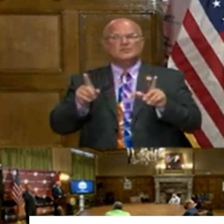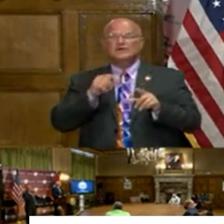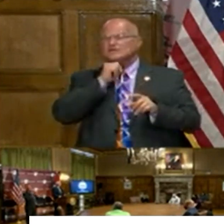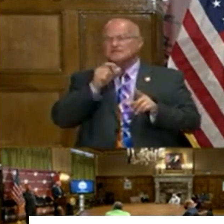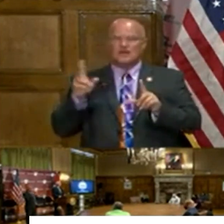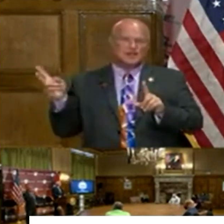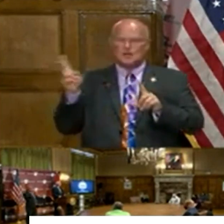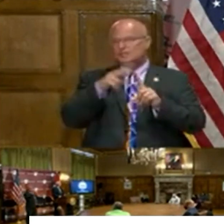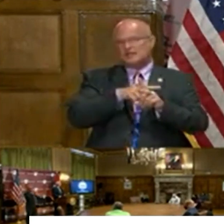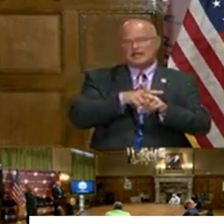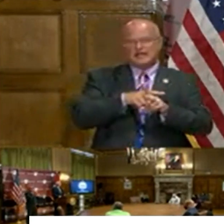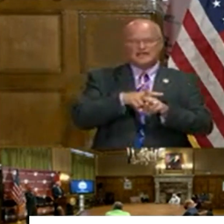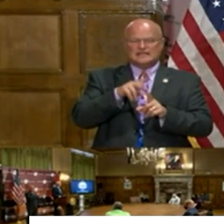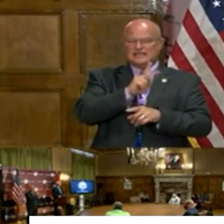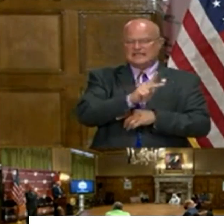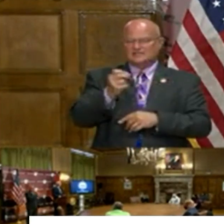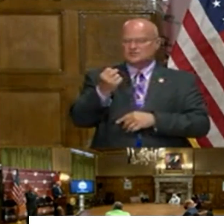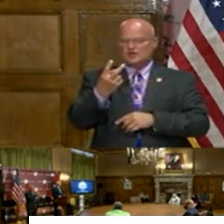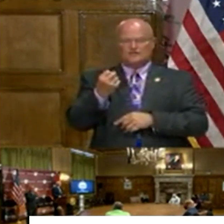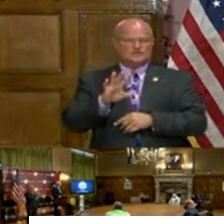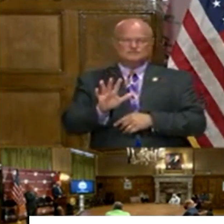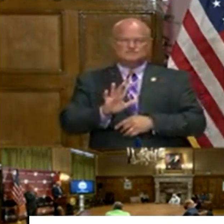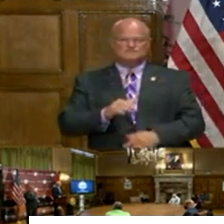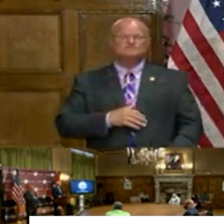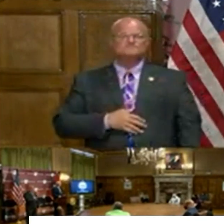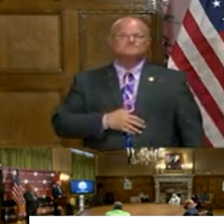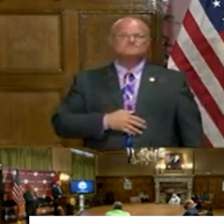would not apply to K through 12.